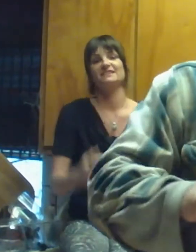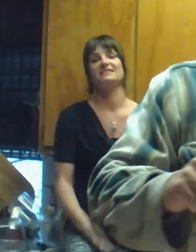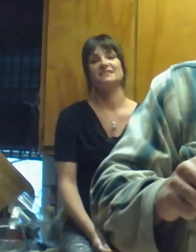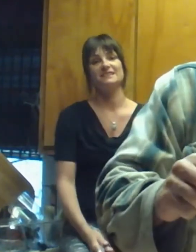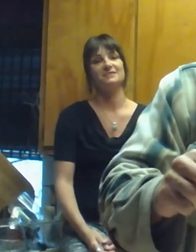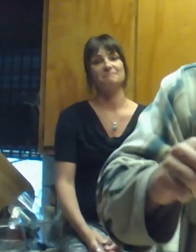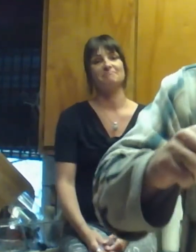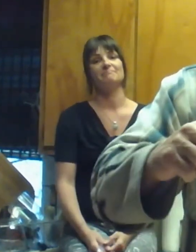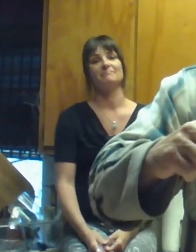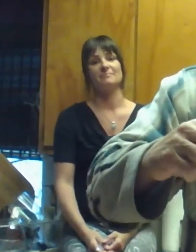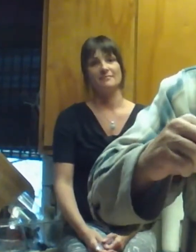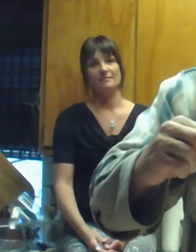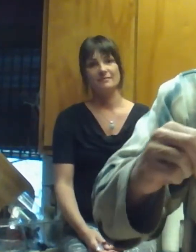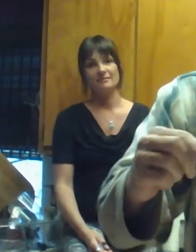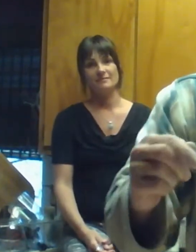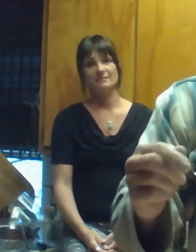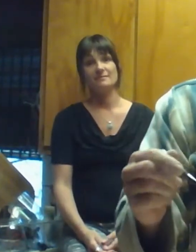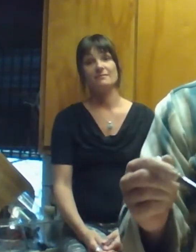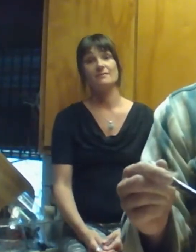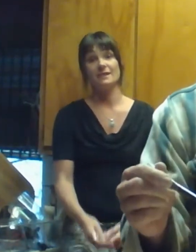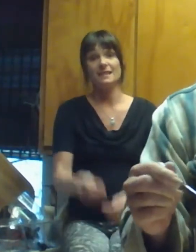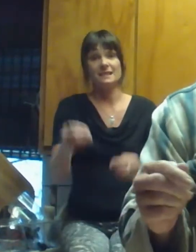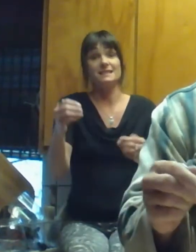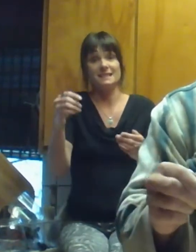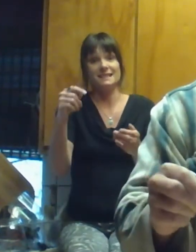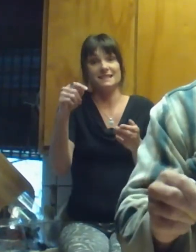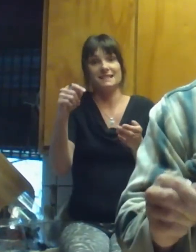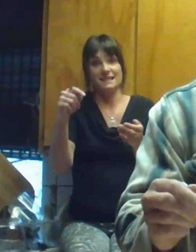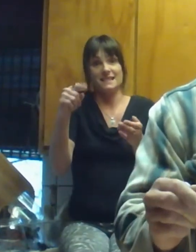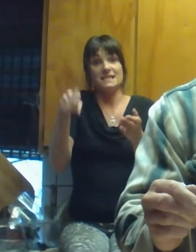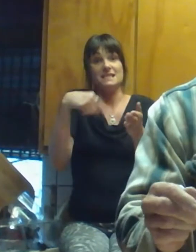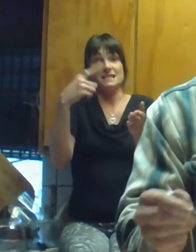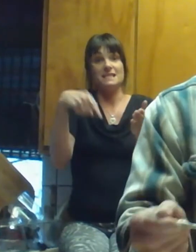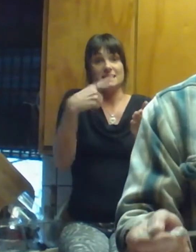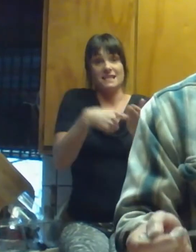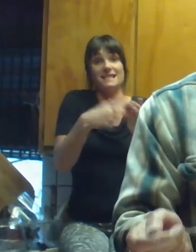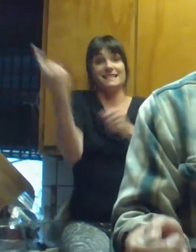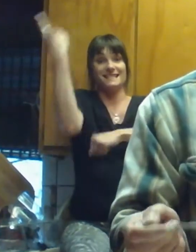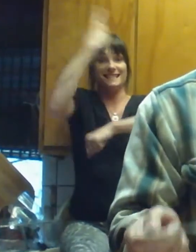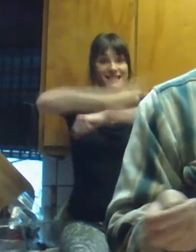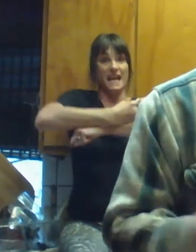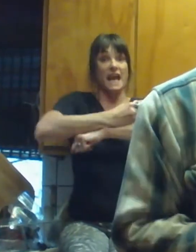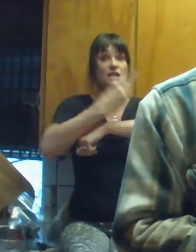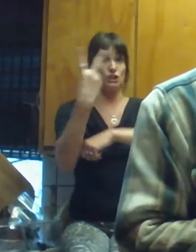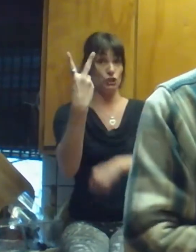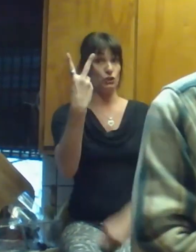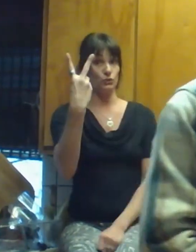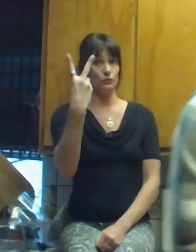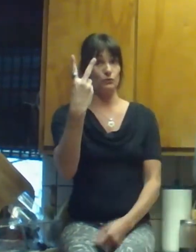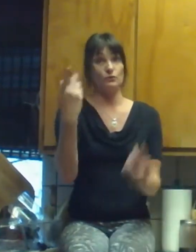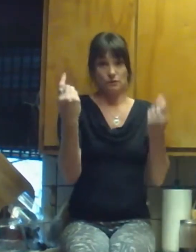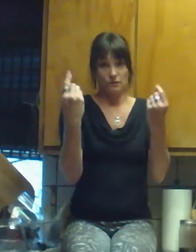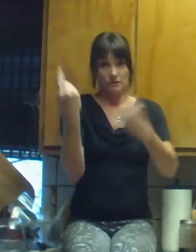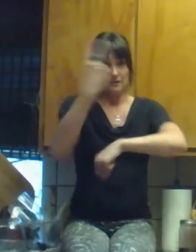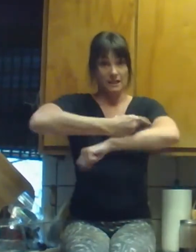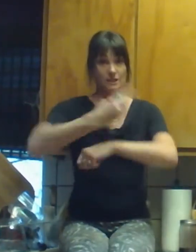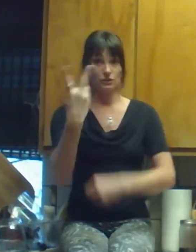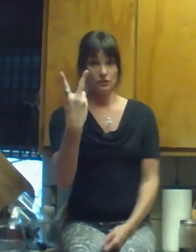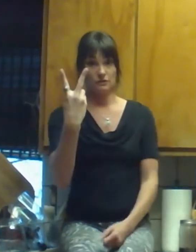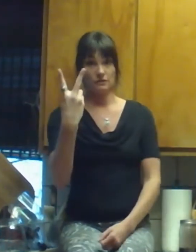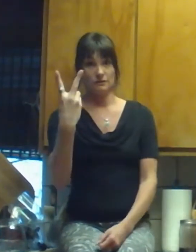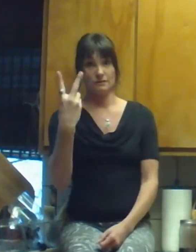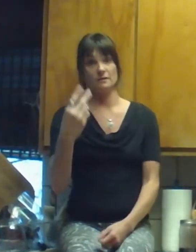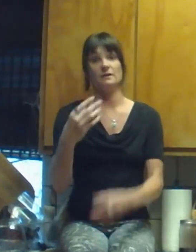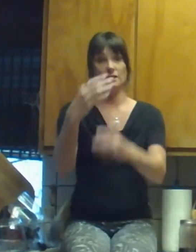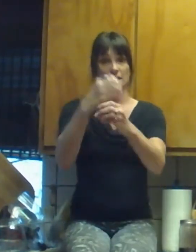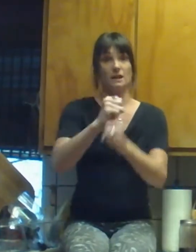Okay, so this is what you do on day 2. And you take the jar right